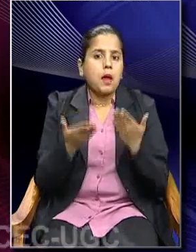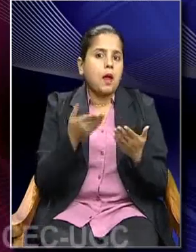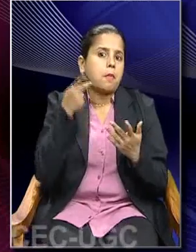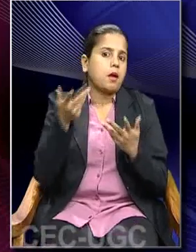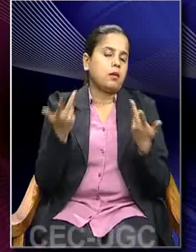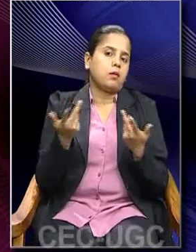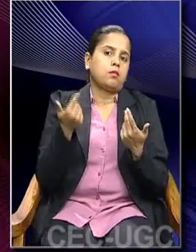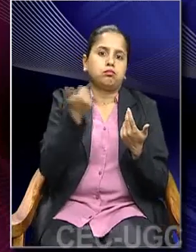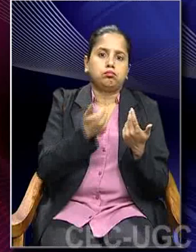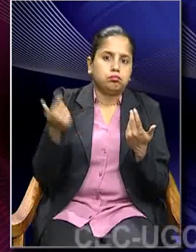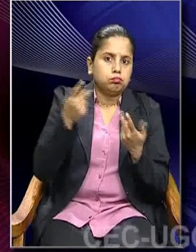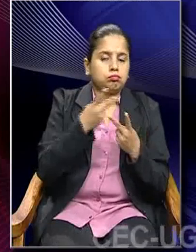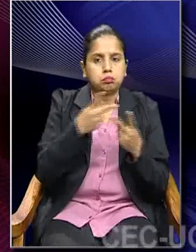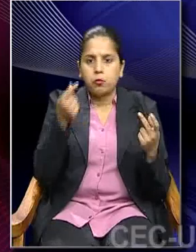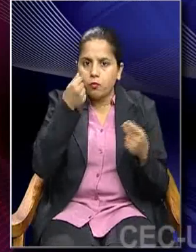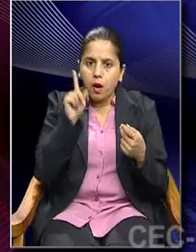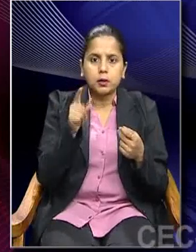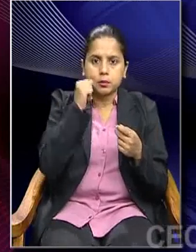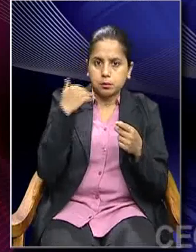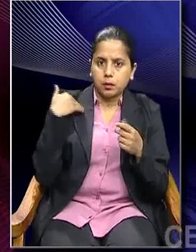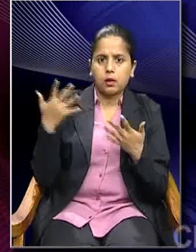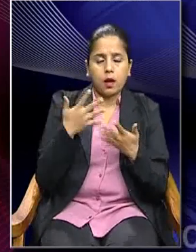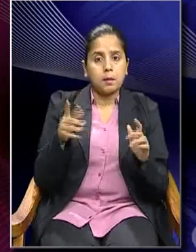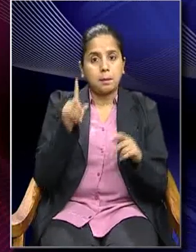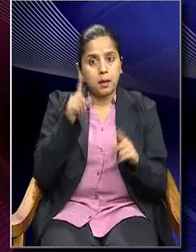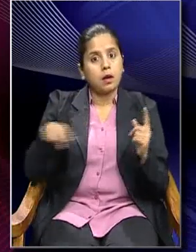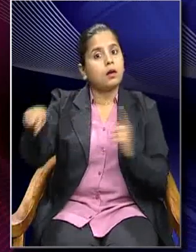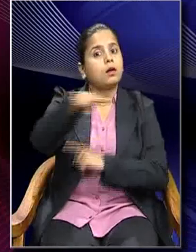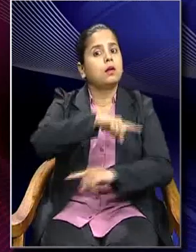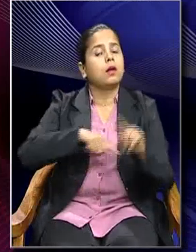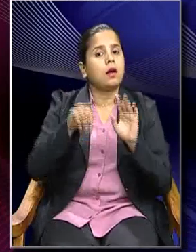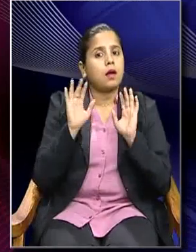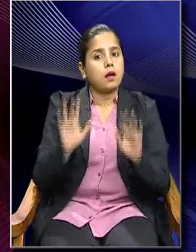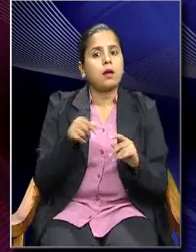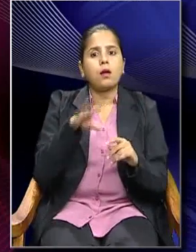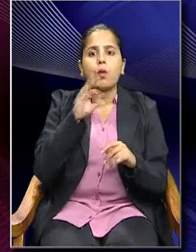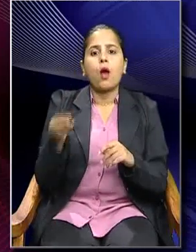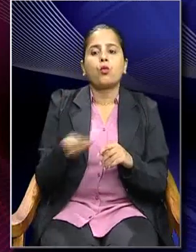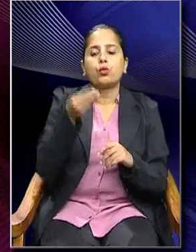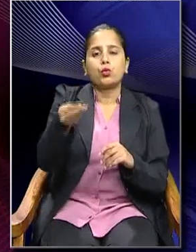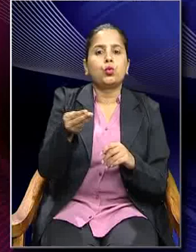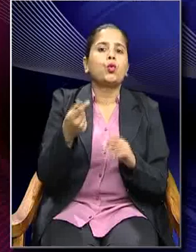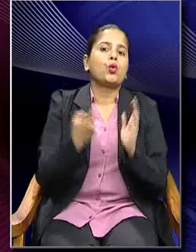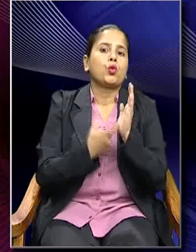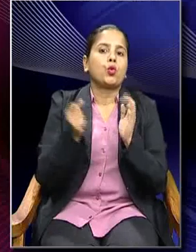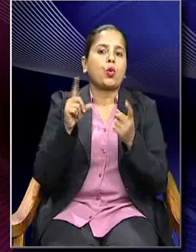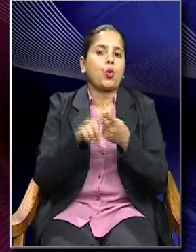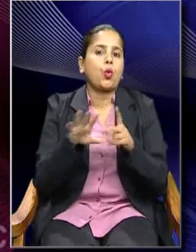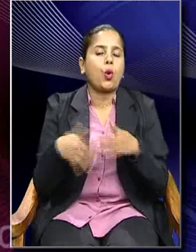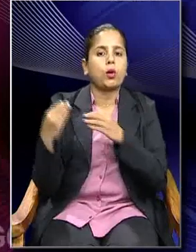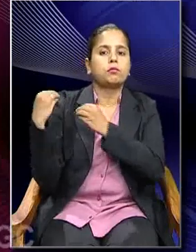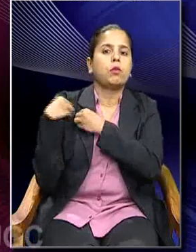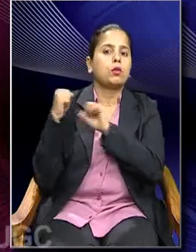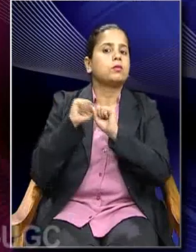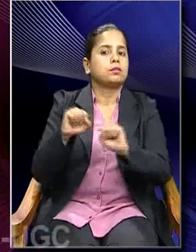could be a father, could be a brother, but each of this will have an assigned role and responsibility.